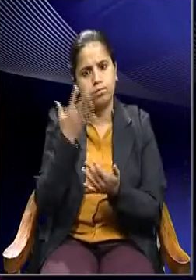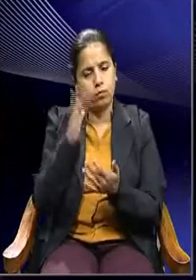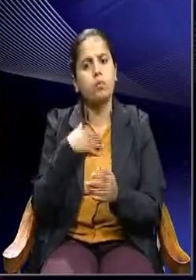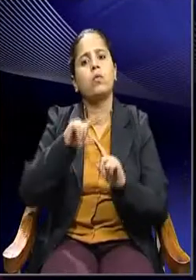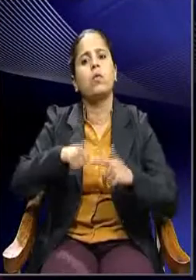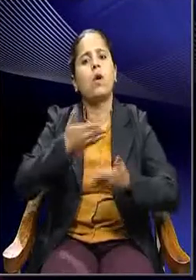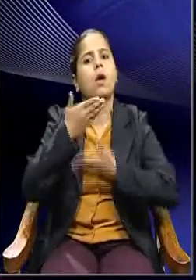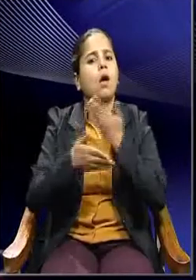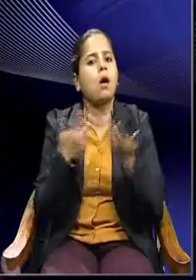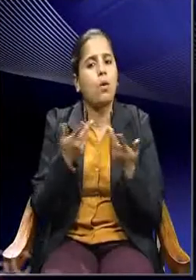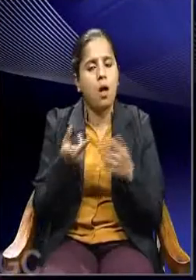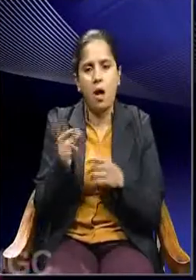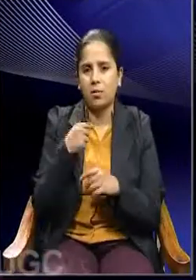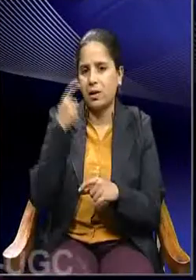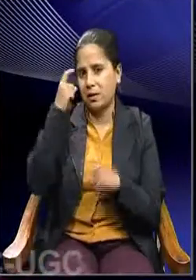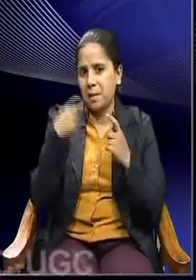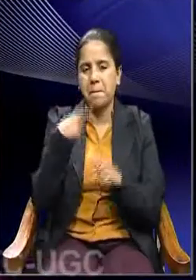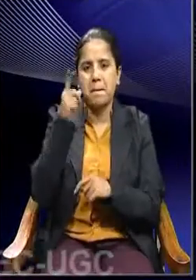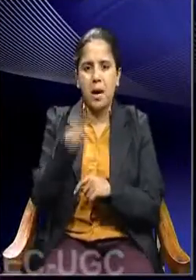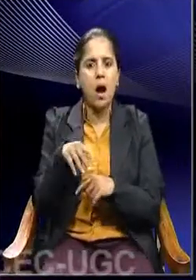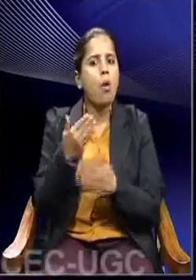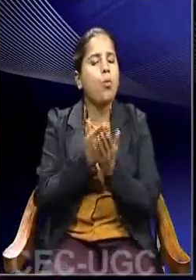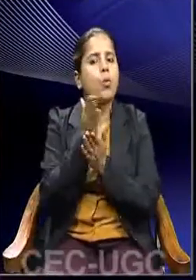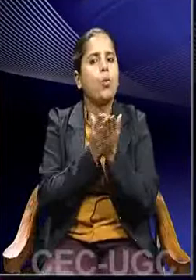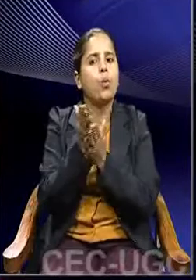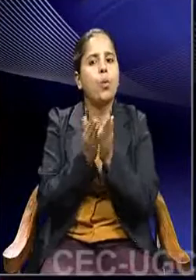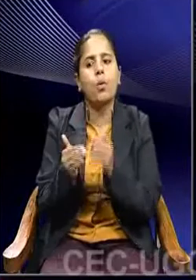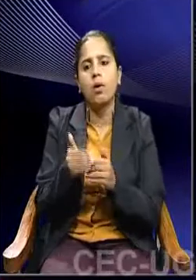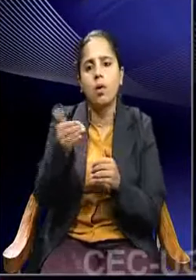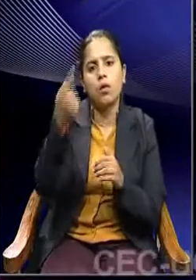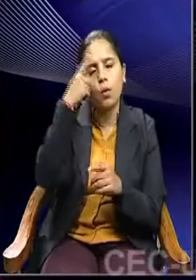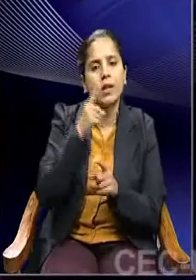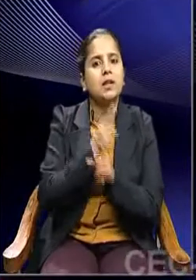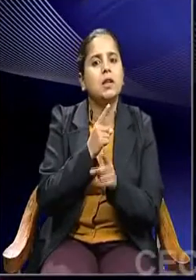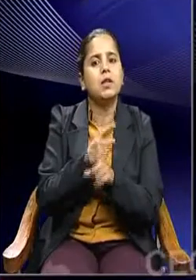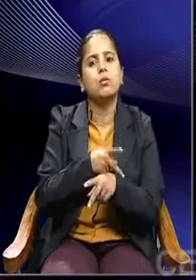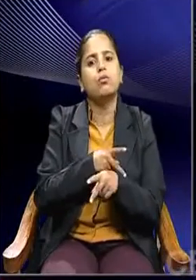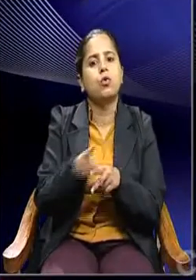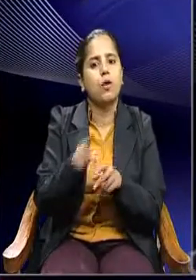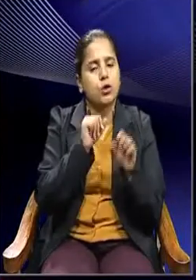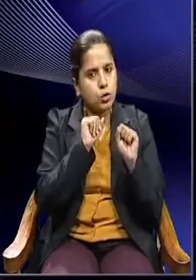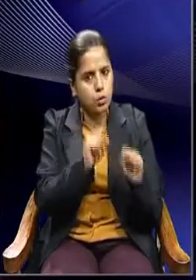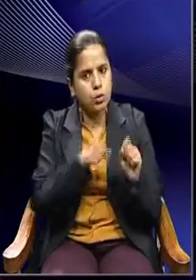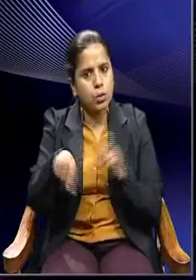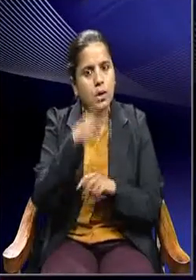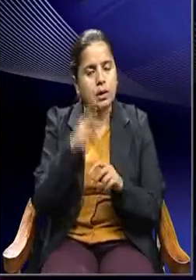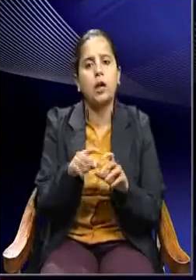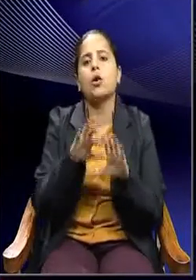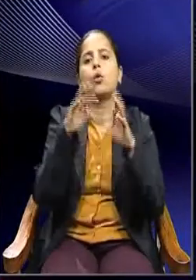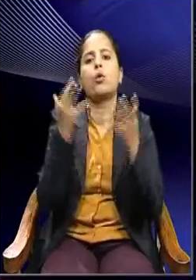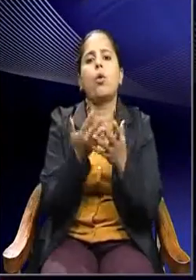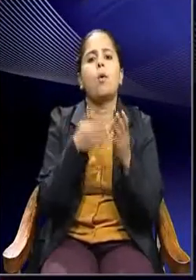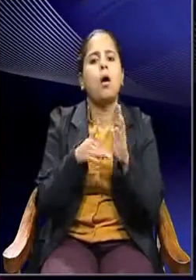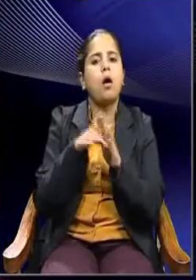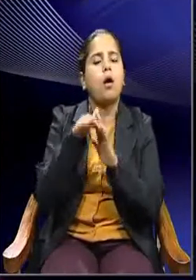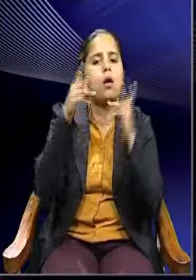also rethink on the ways ahead for the teaching profession at the global scale.